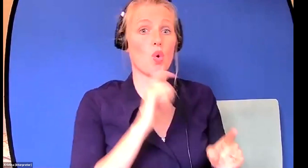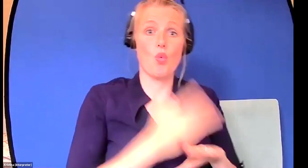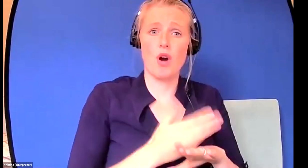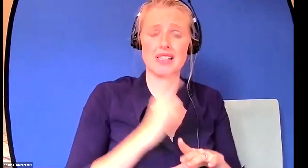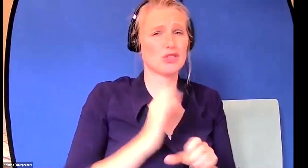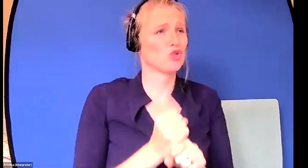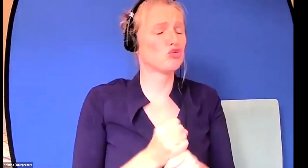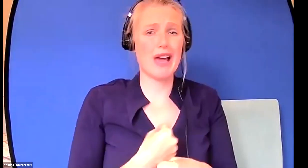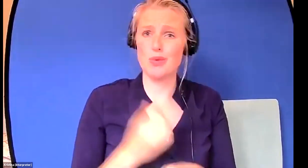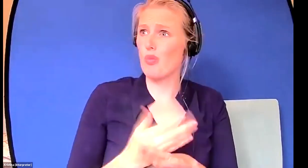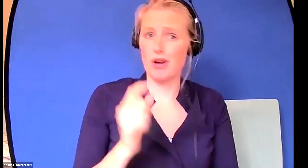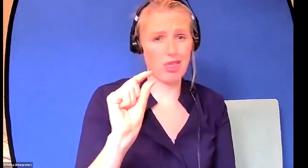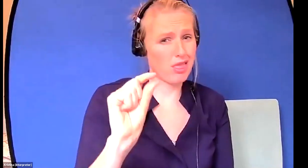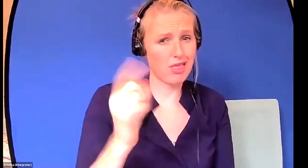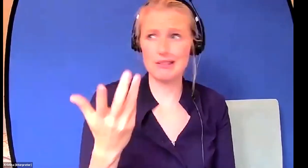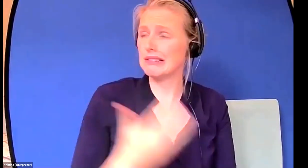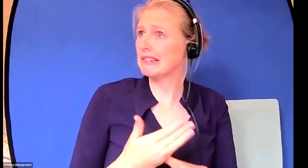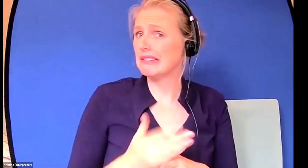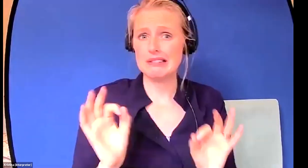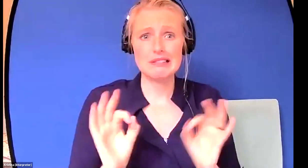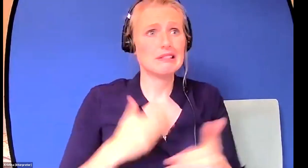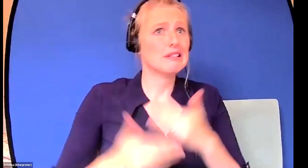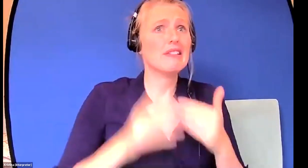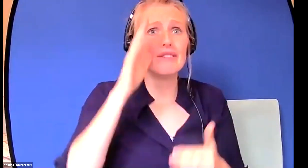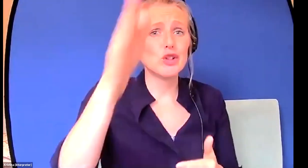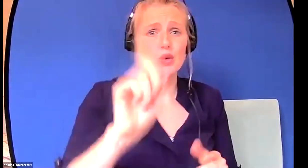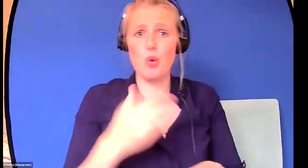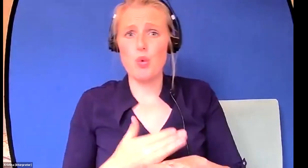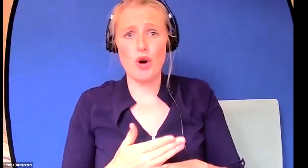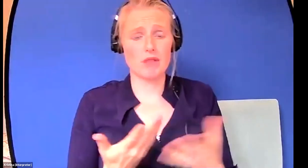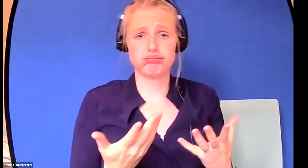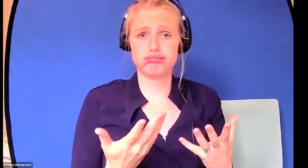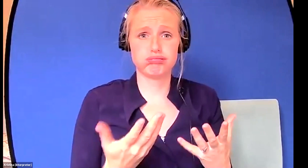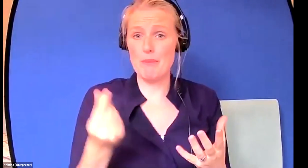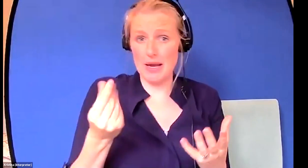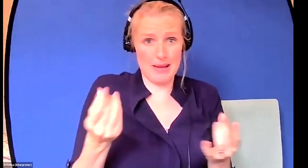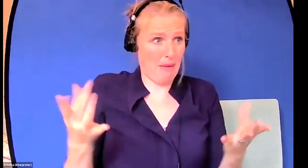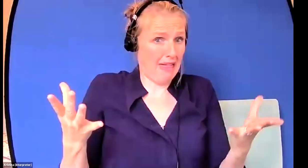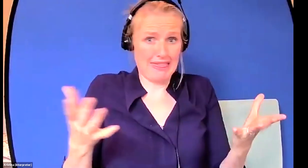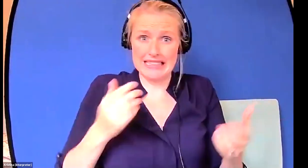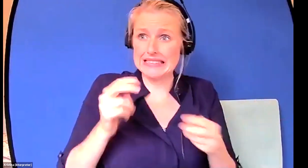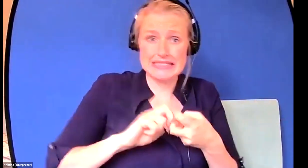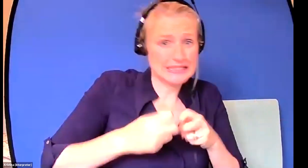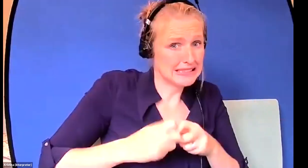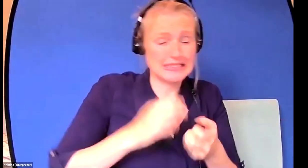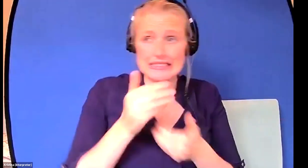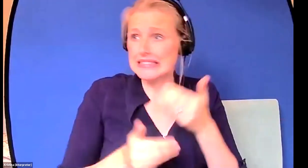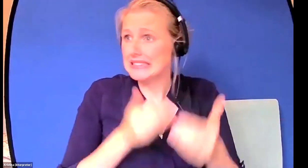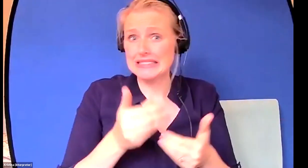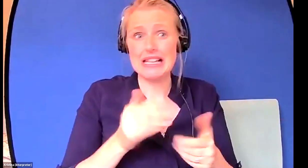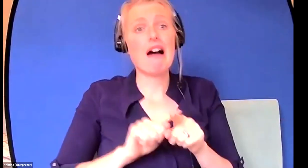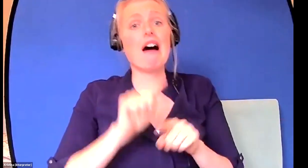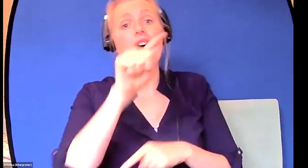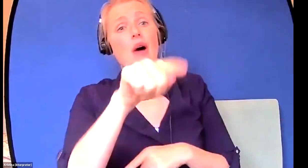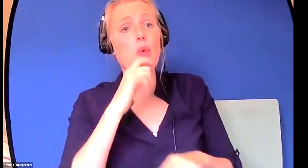out of work, really concerned about the future, struggling to keep their heads above water, wondering whether there are going to be jobs for